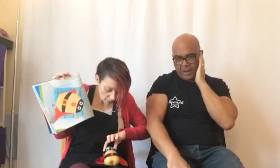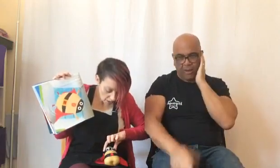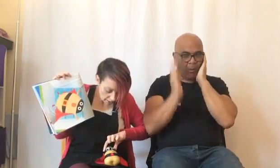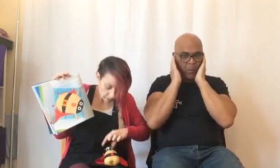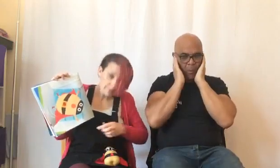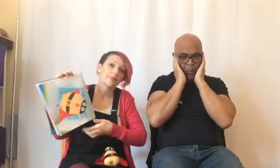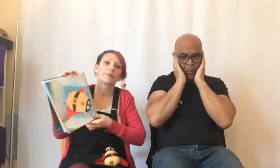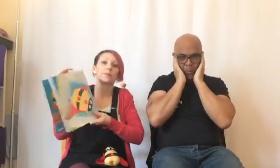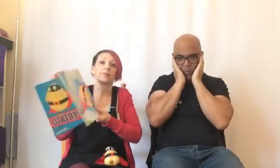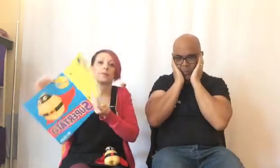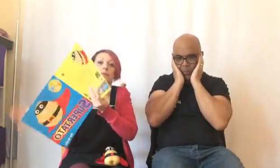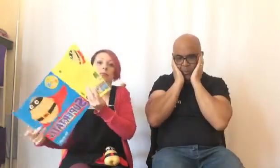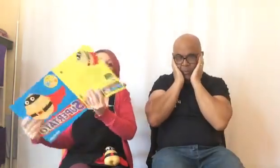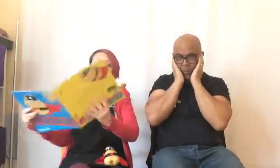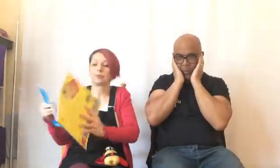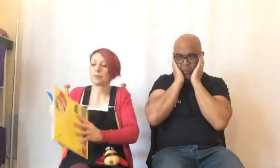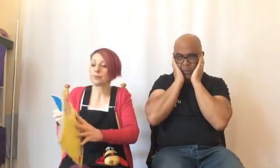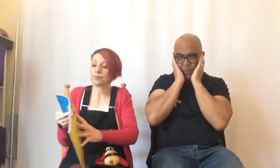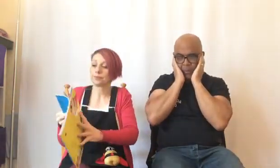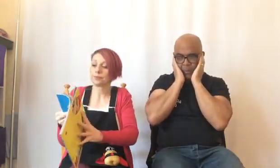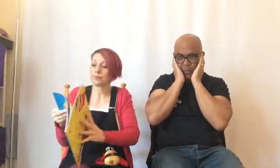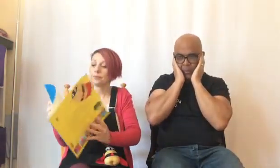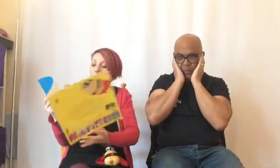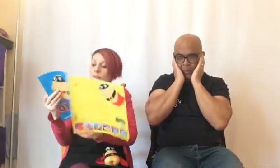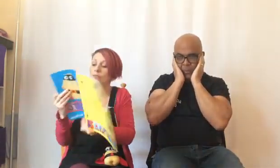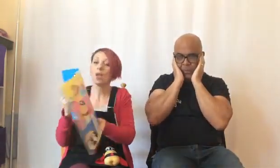it's fine.